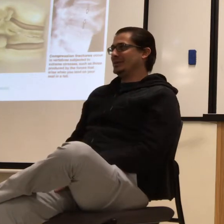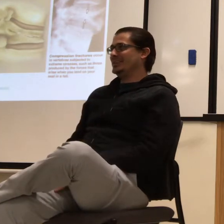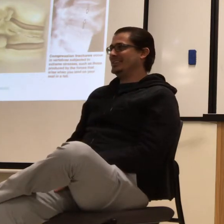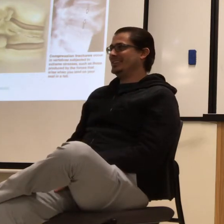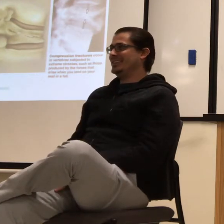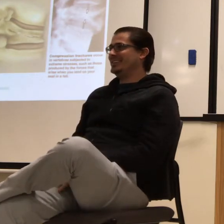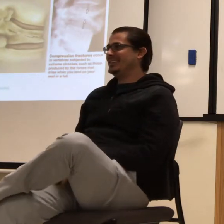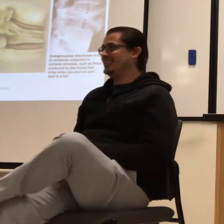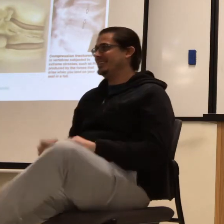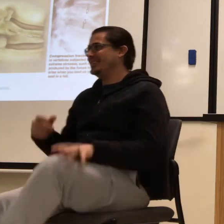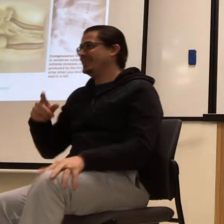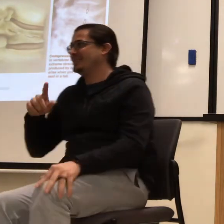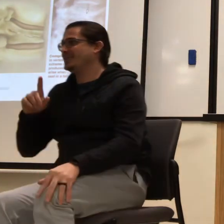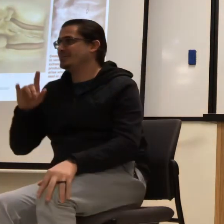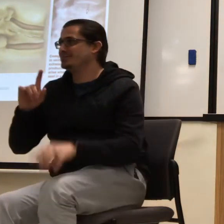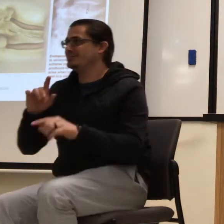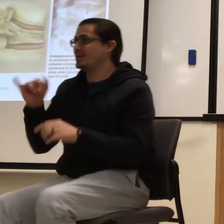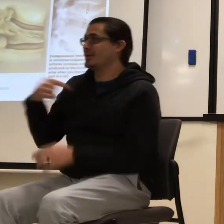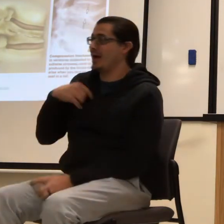no wedge fracture,